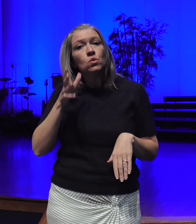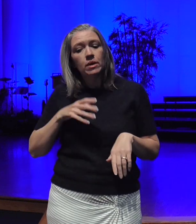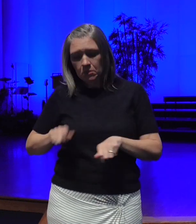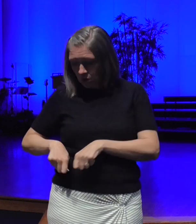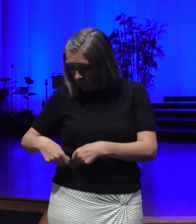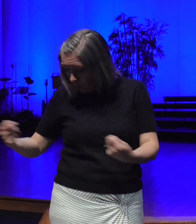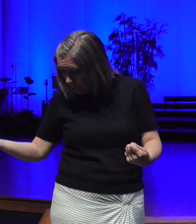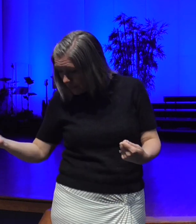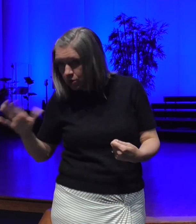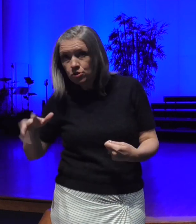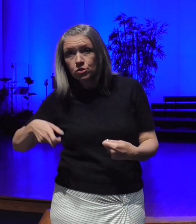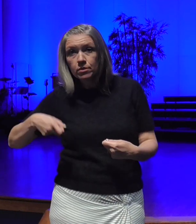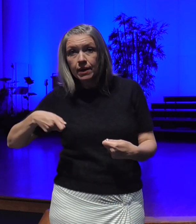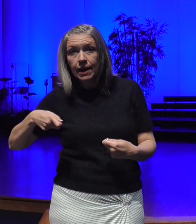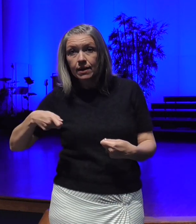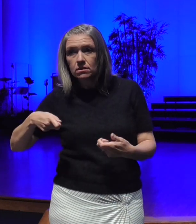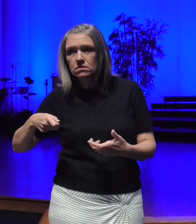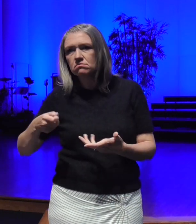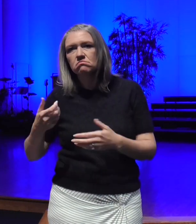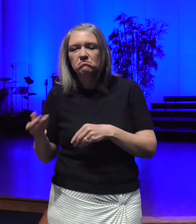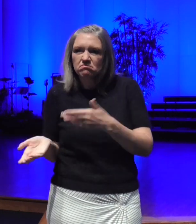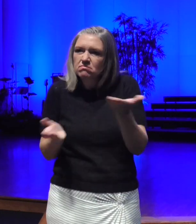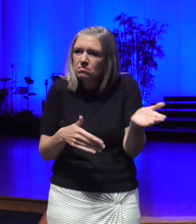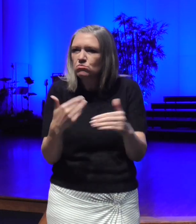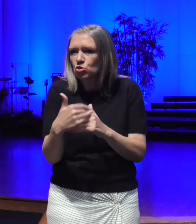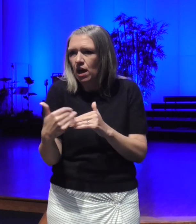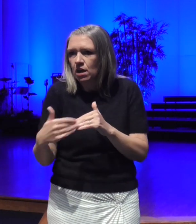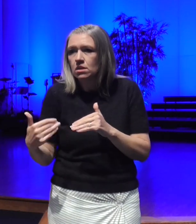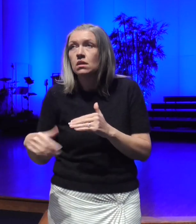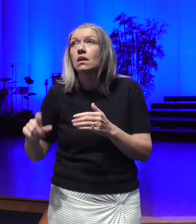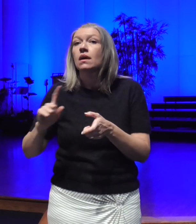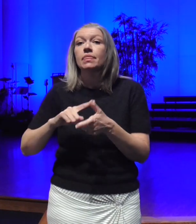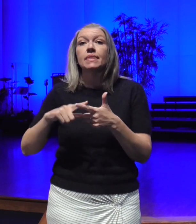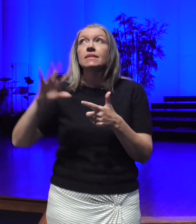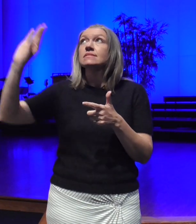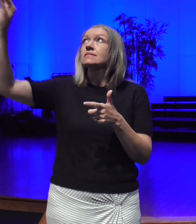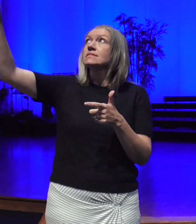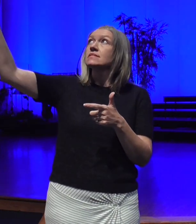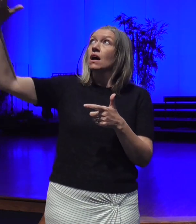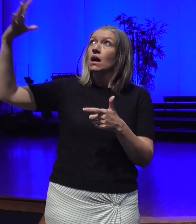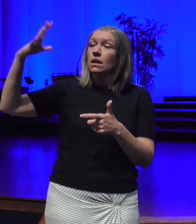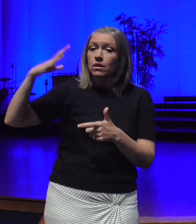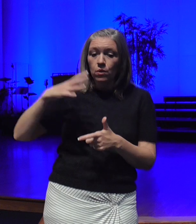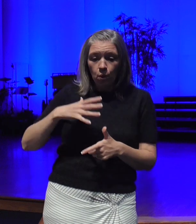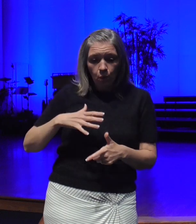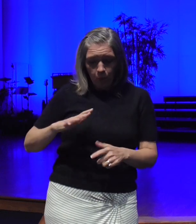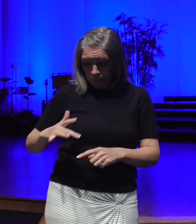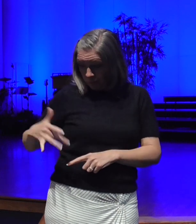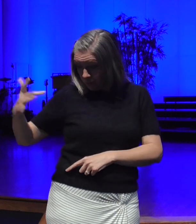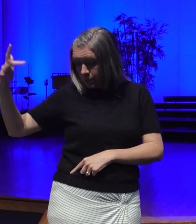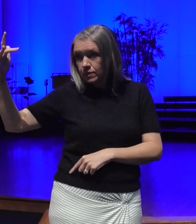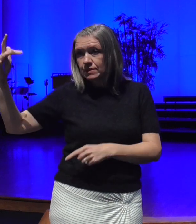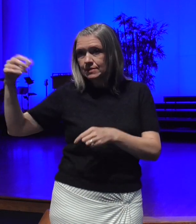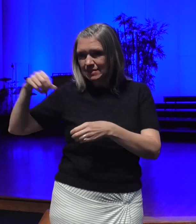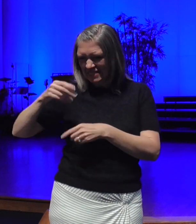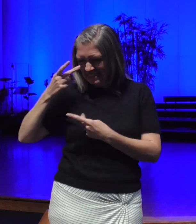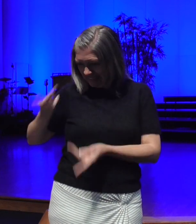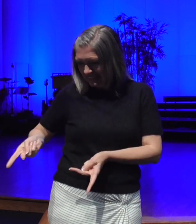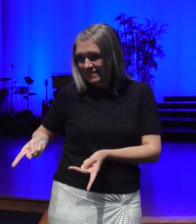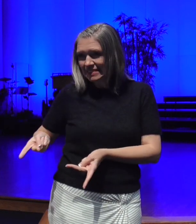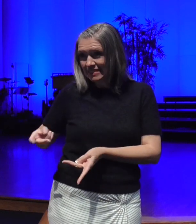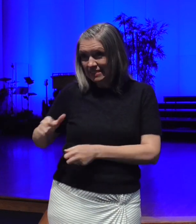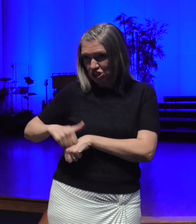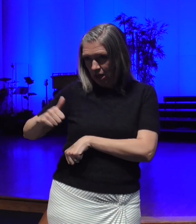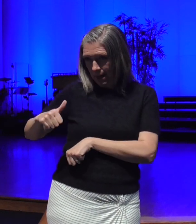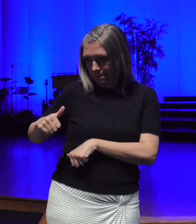opens her satchel to get him some bread, and when she does, the sun shines down on them and shines into the satchel, and the